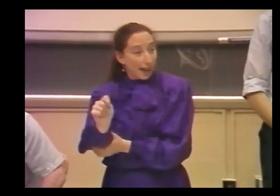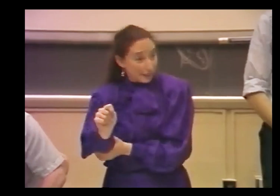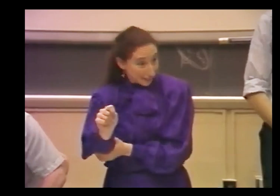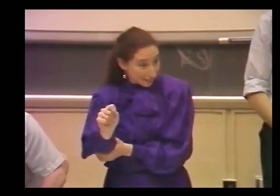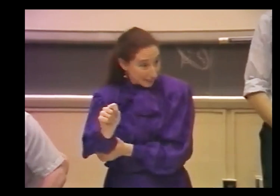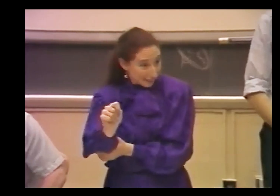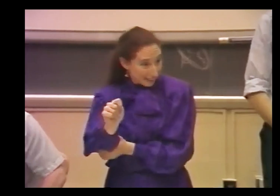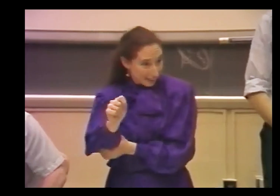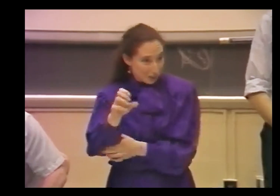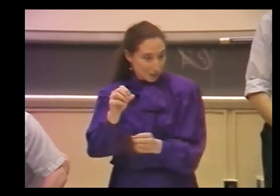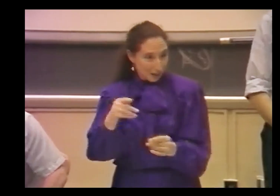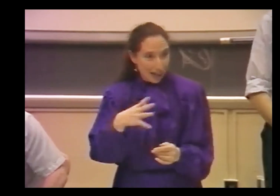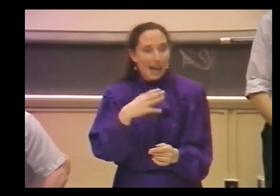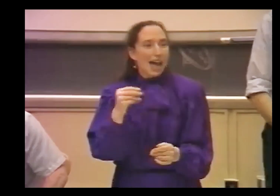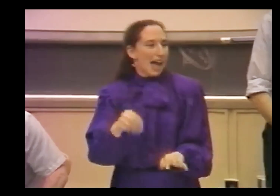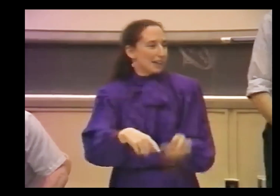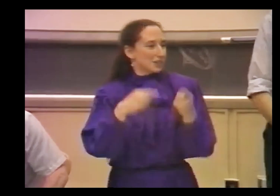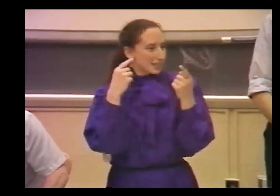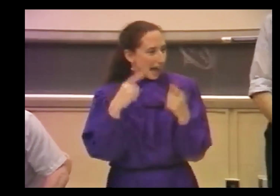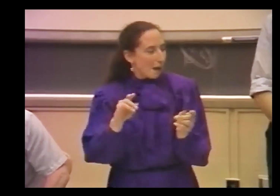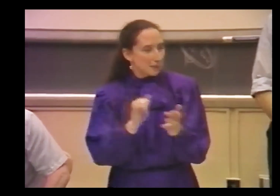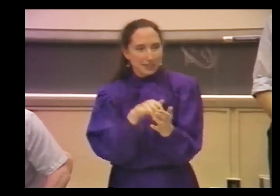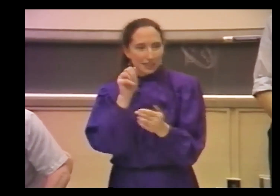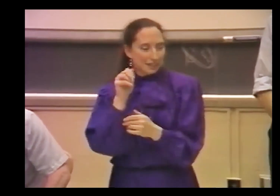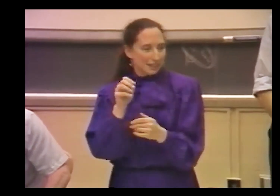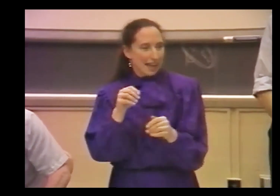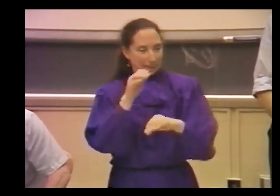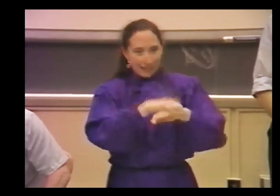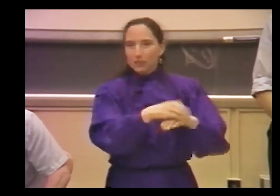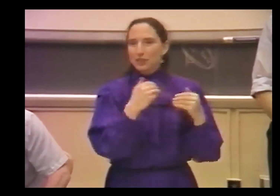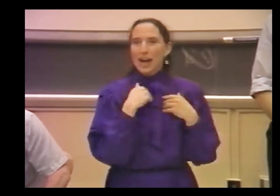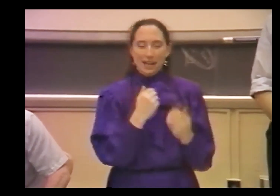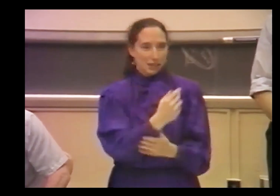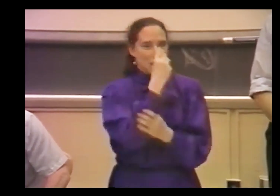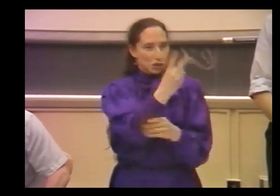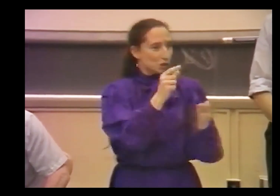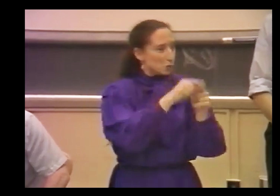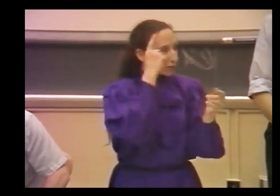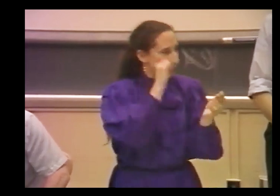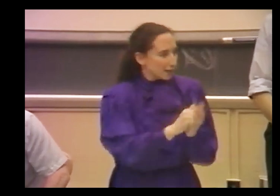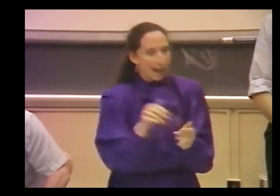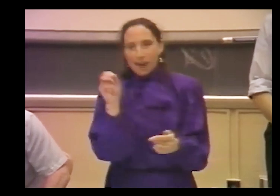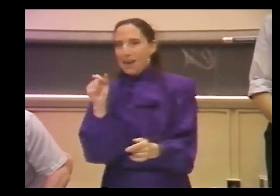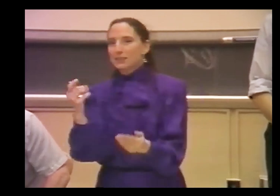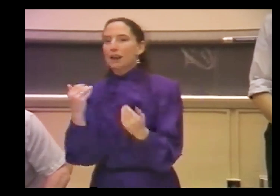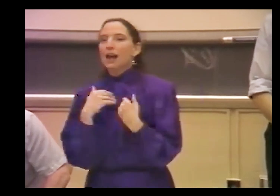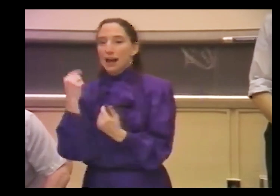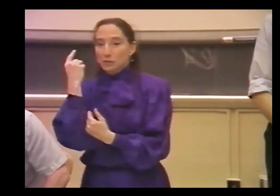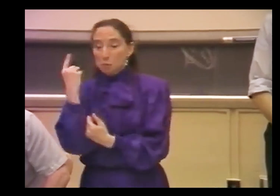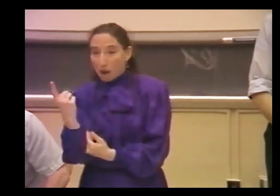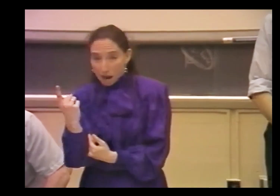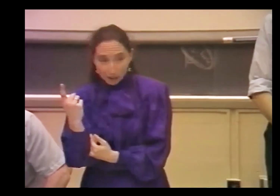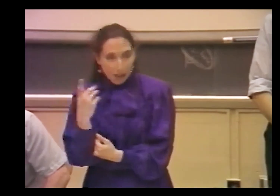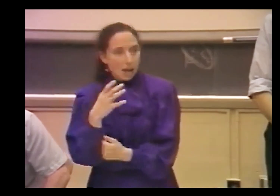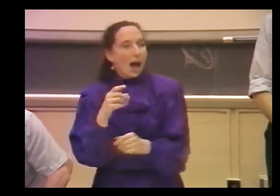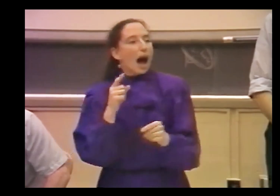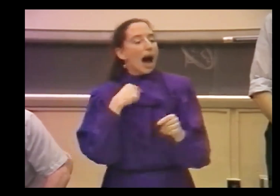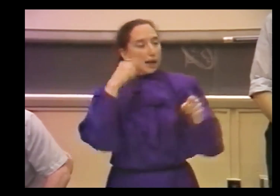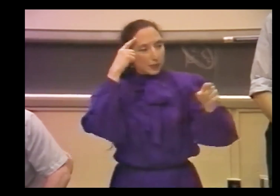yet. Okay? And it just happens that English has two words for that, ASL has one. I